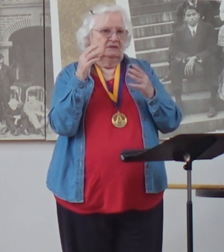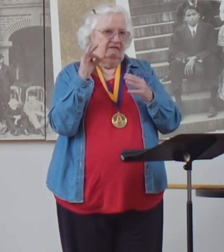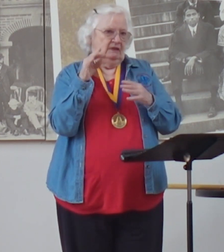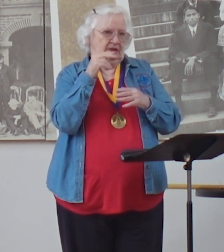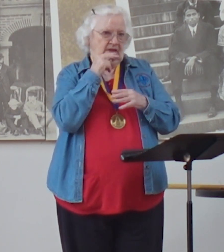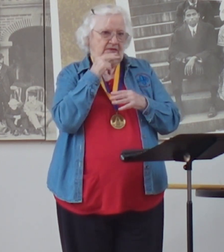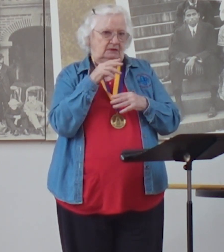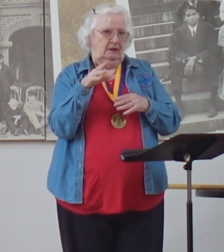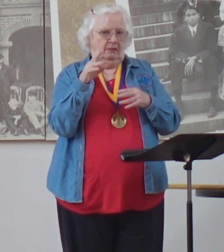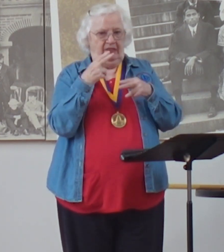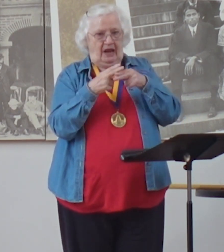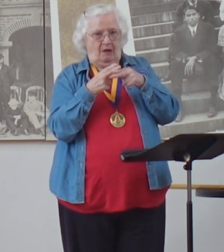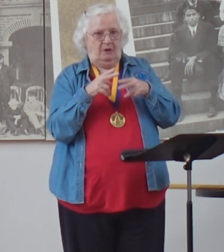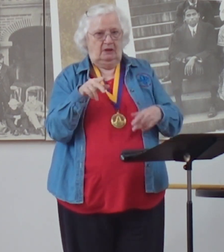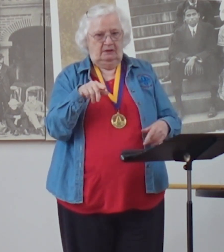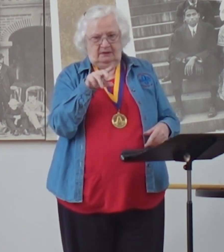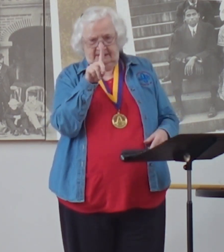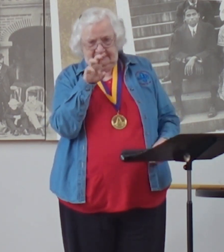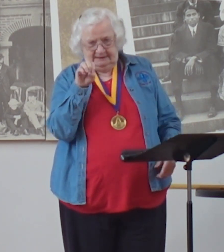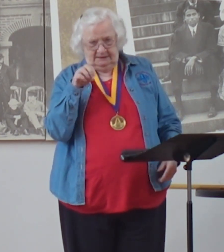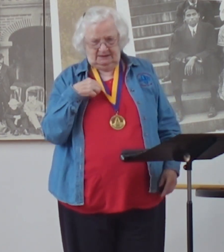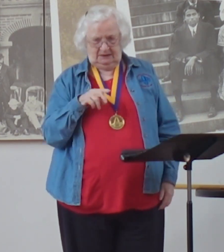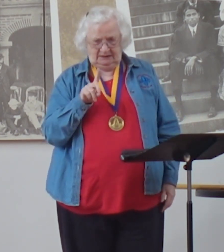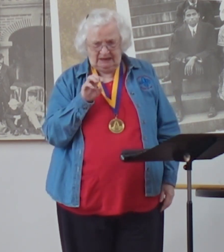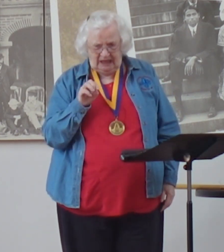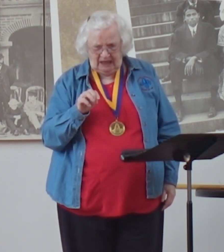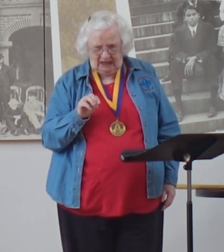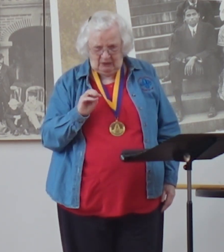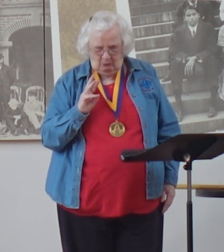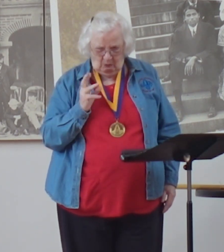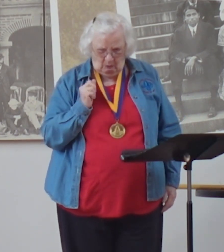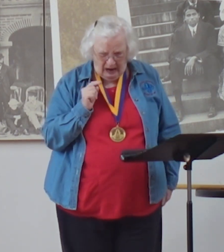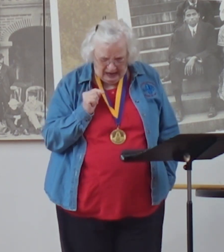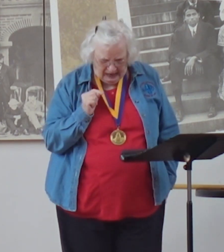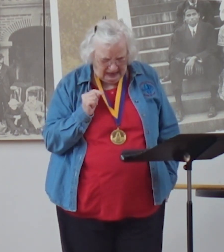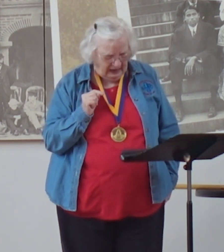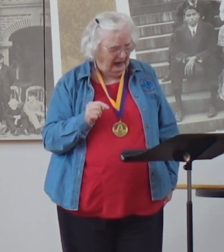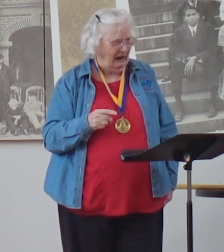had this plan, an email that I got for the memorial service,